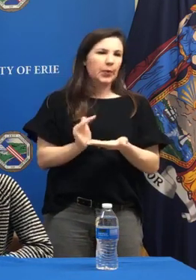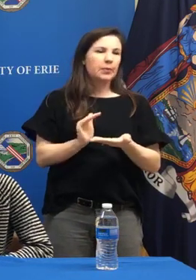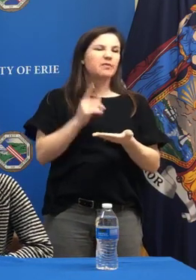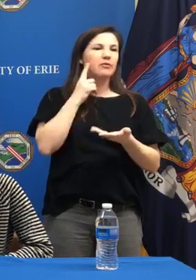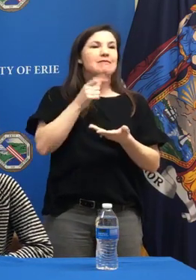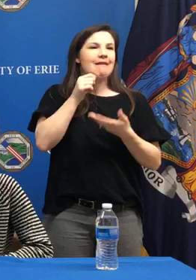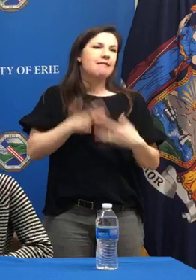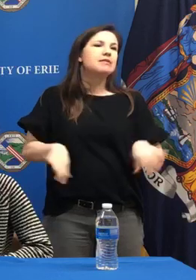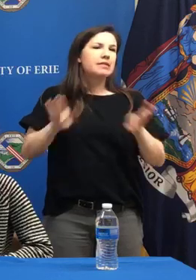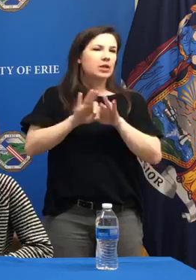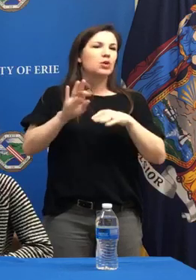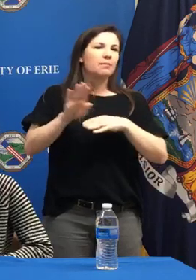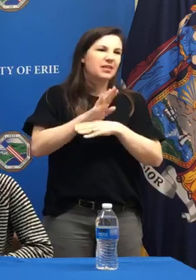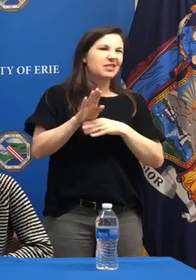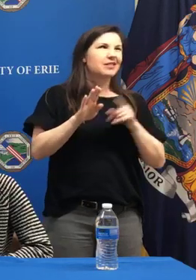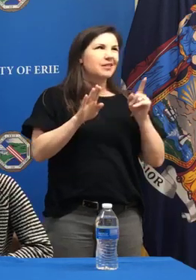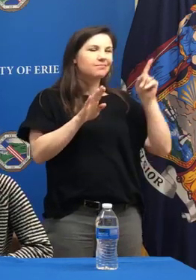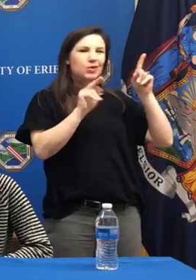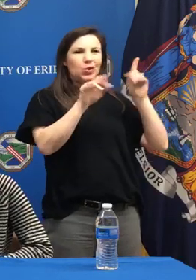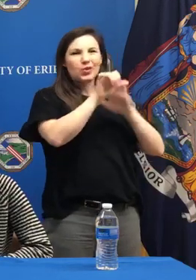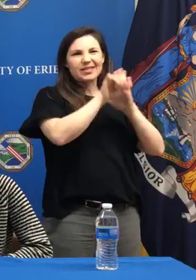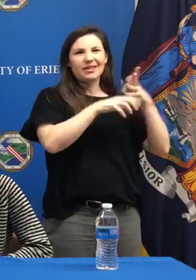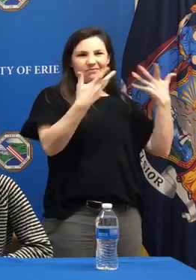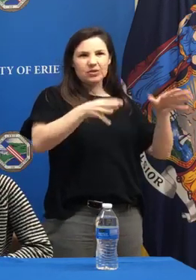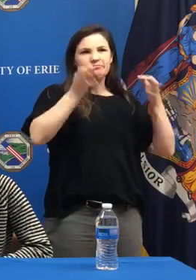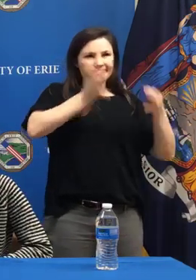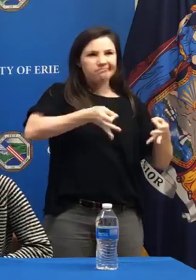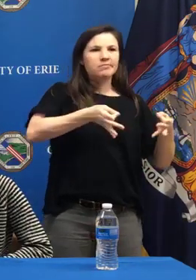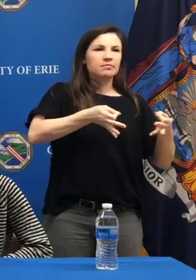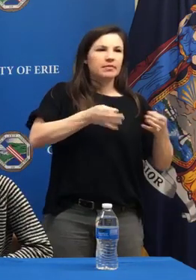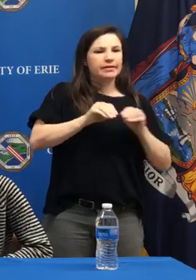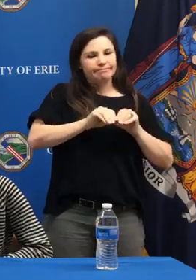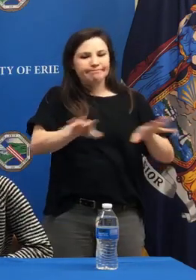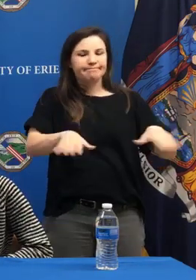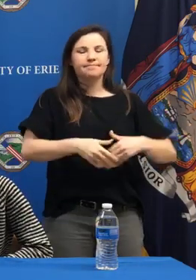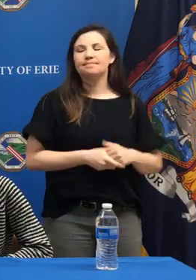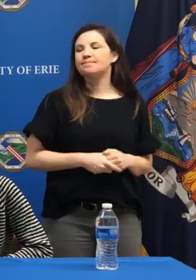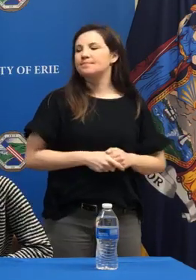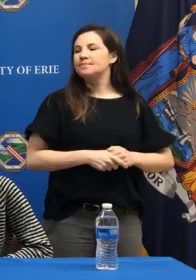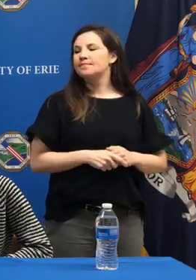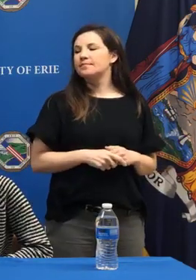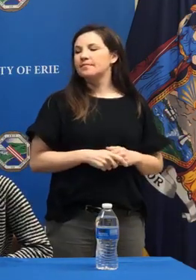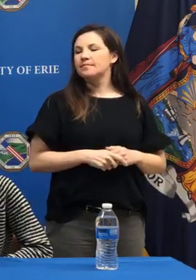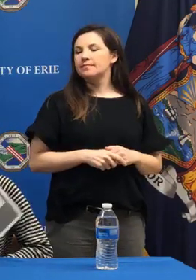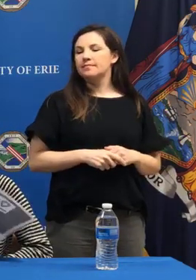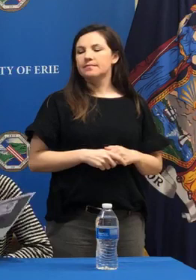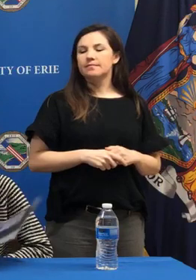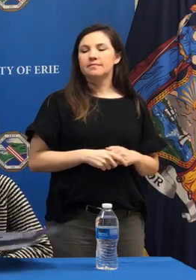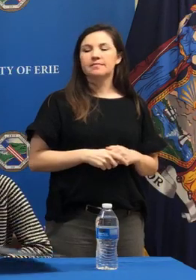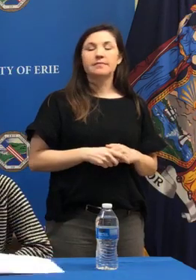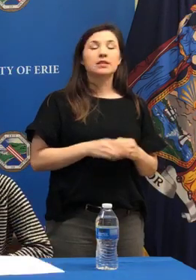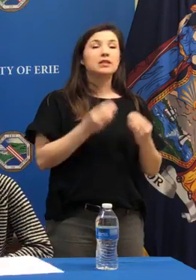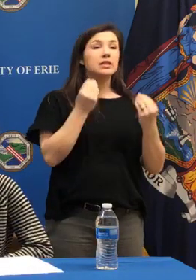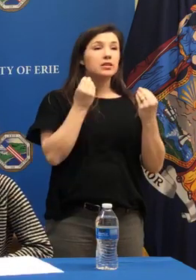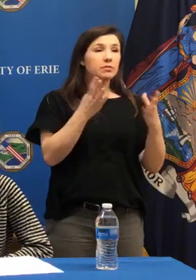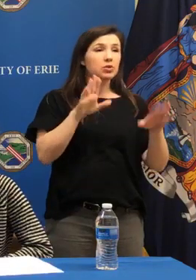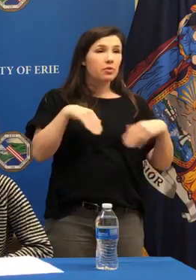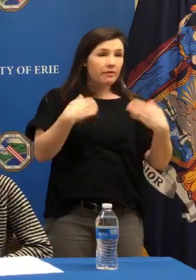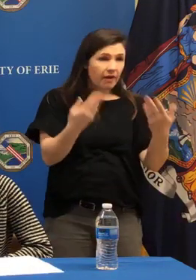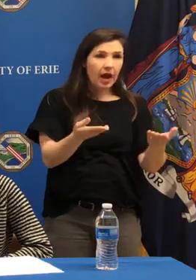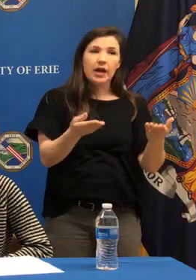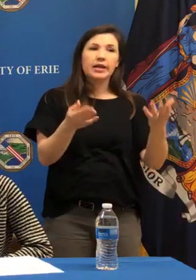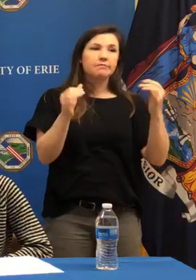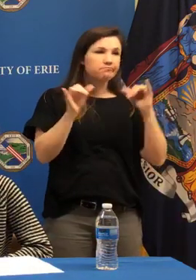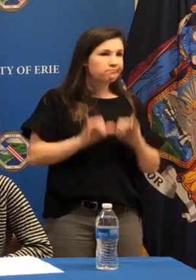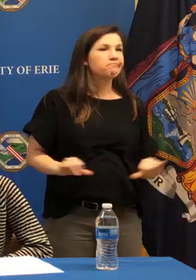businesses, as has been determined by New York State. As always, the information that is being provided is as valid as it